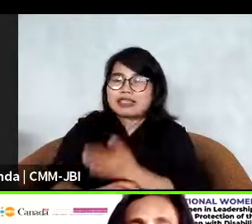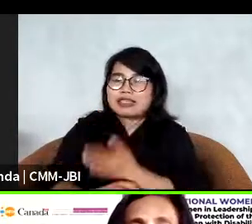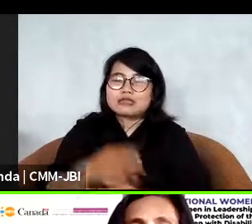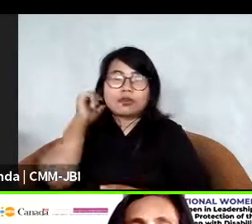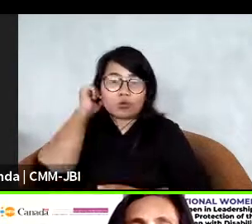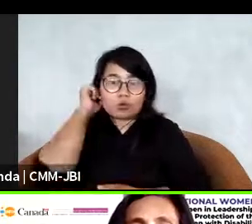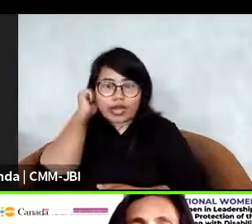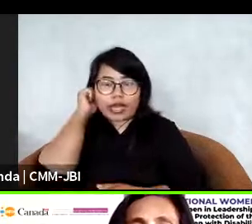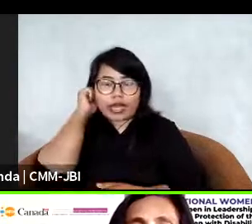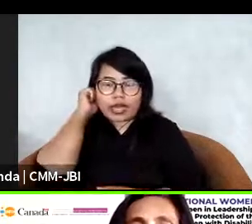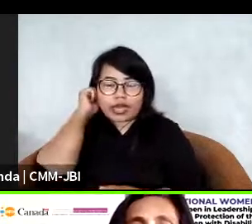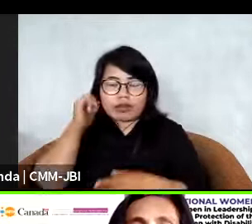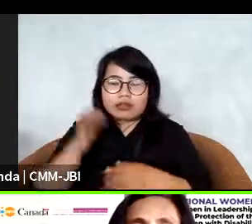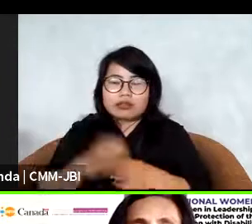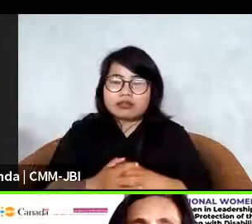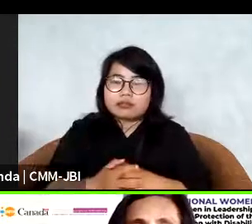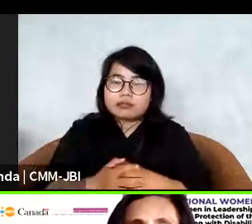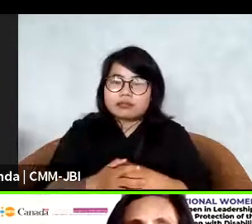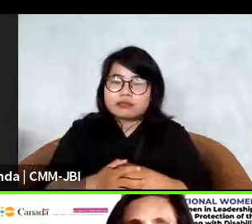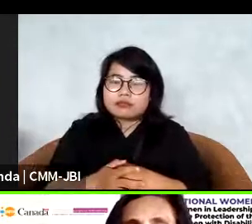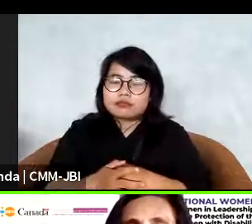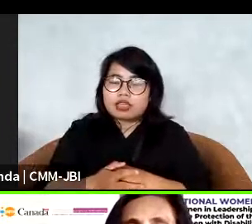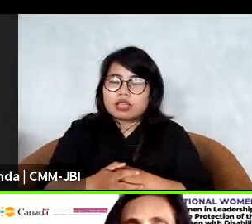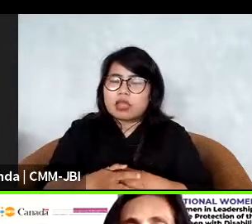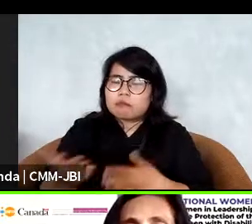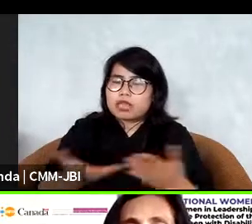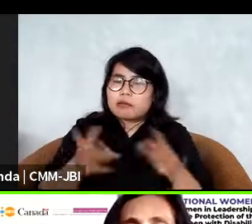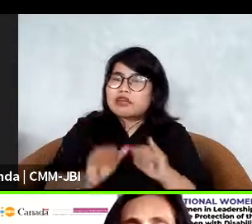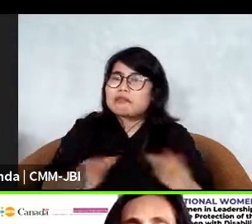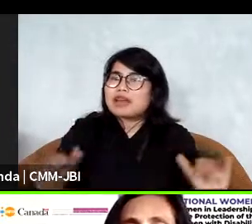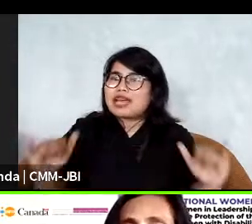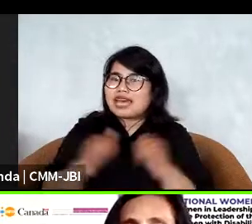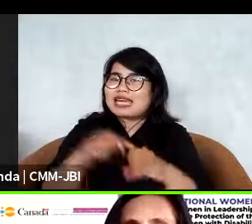much women against